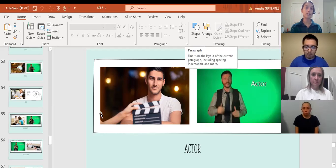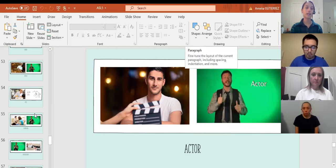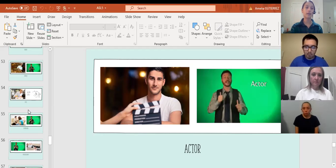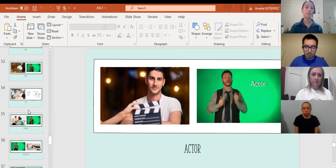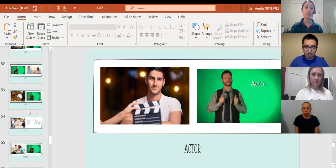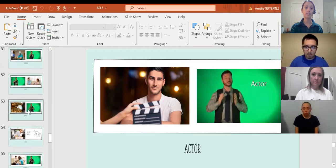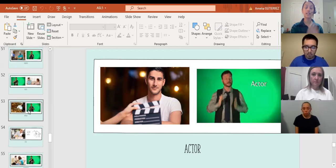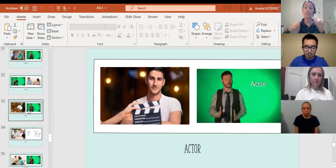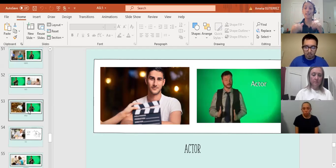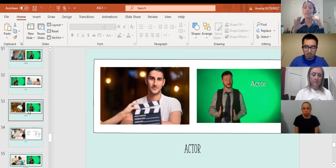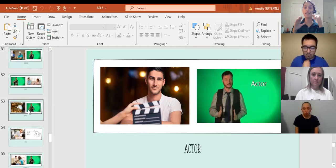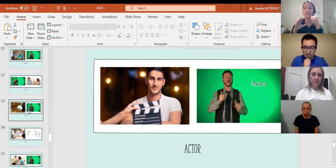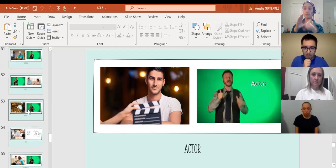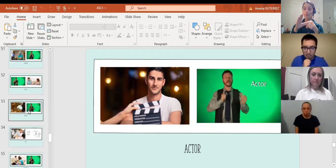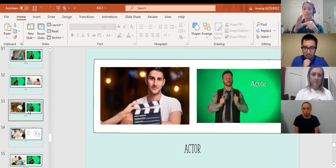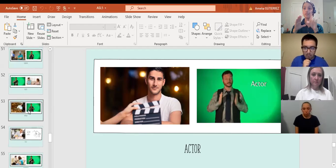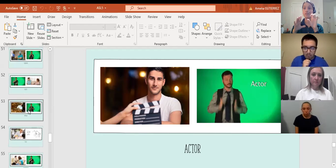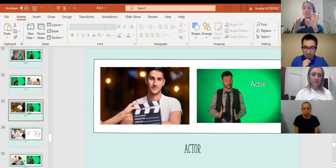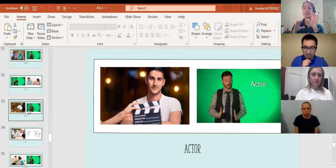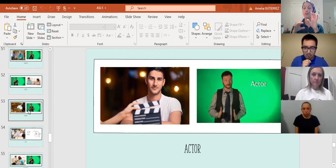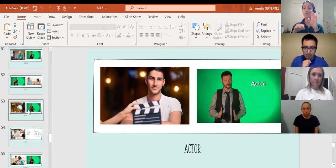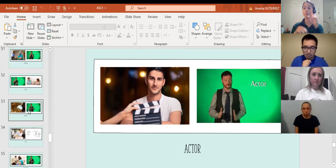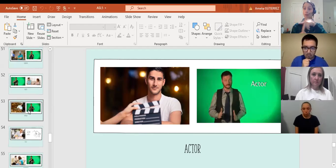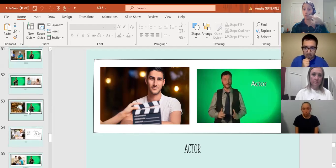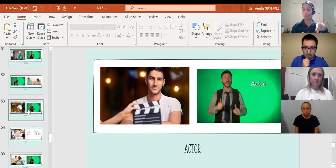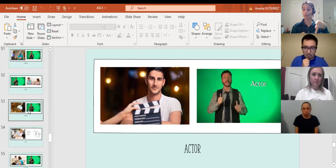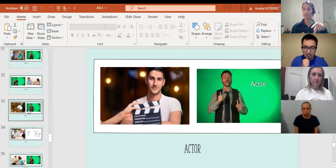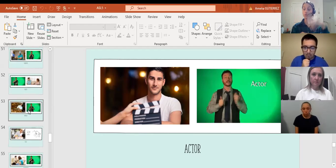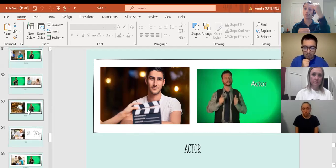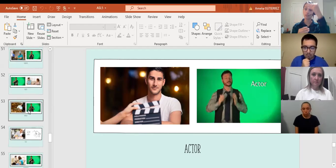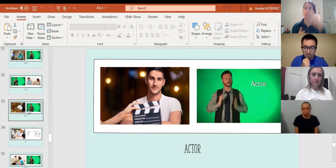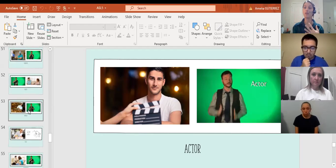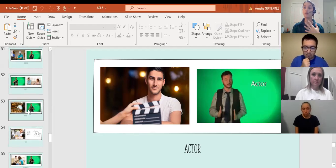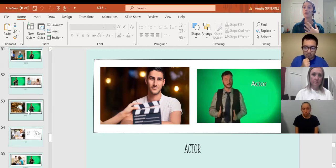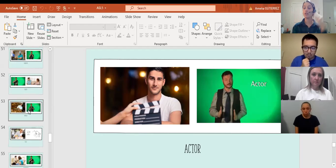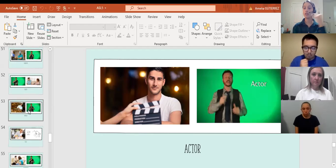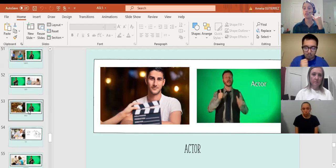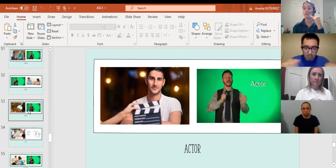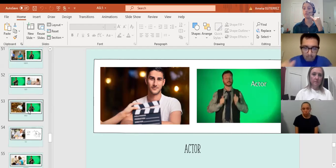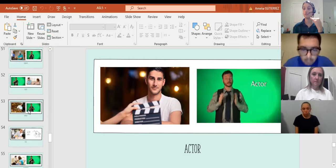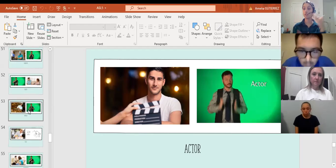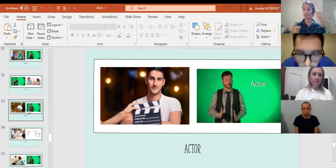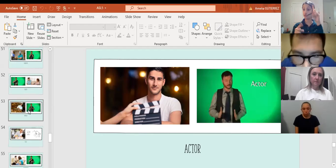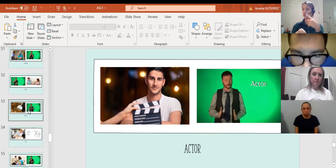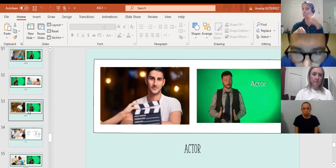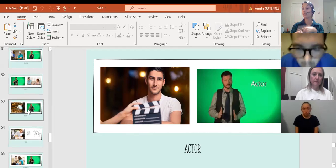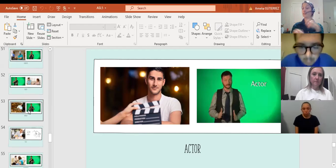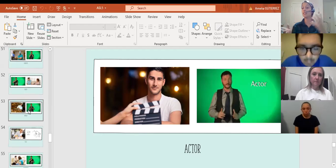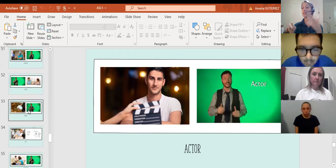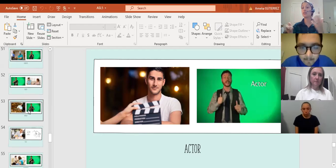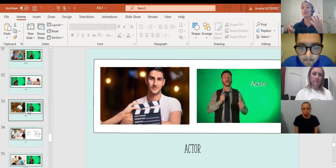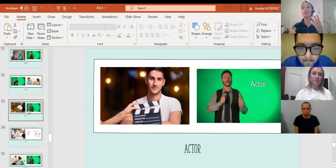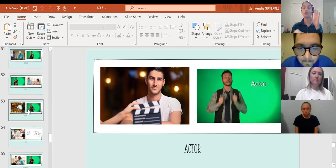out. But I can email the PowerPoints. So just let me know. If this is your first